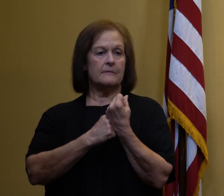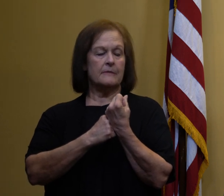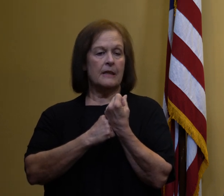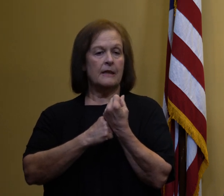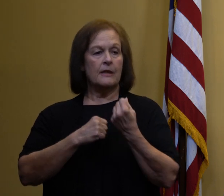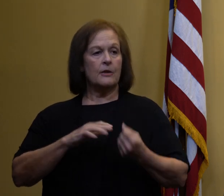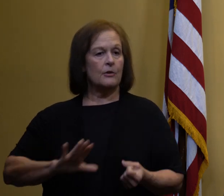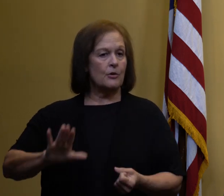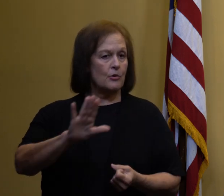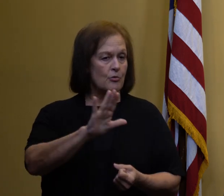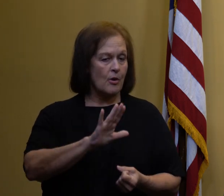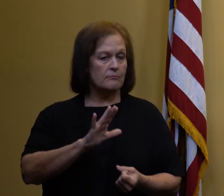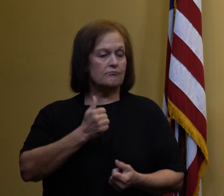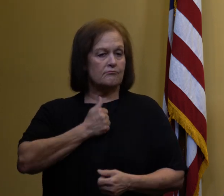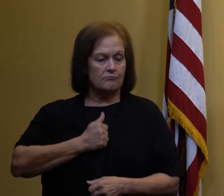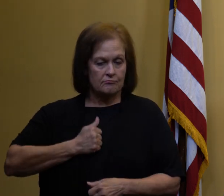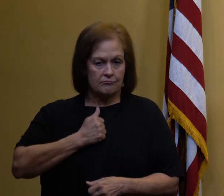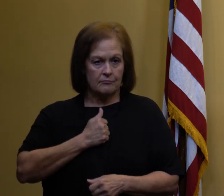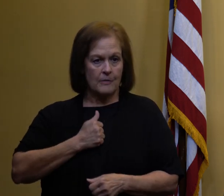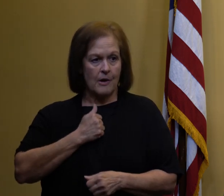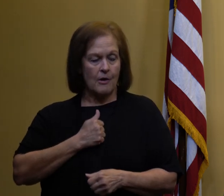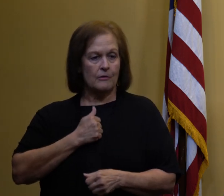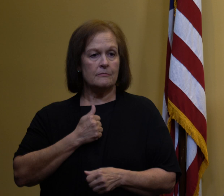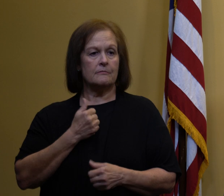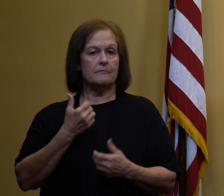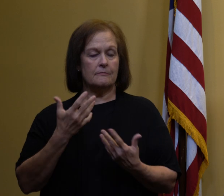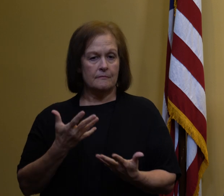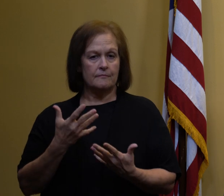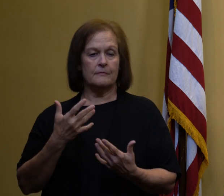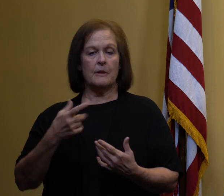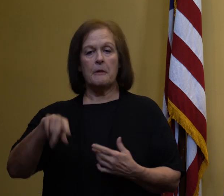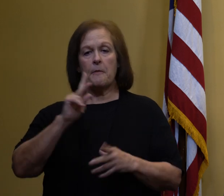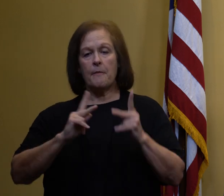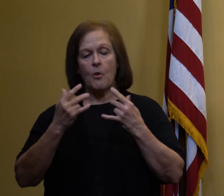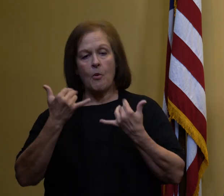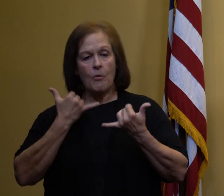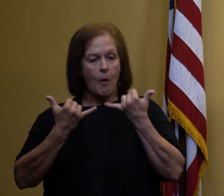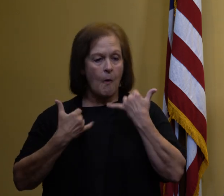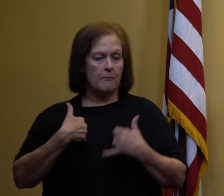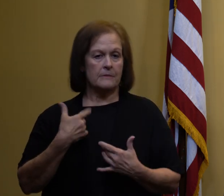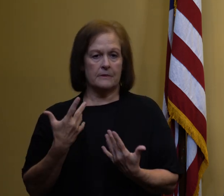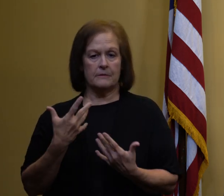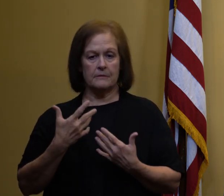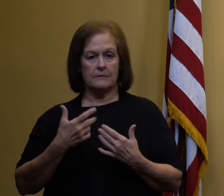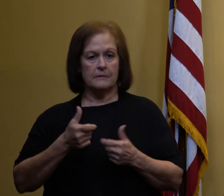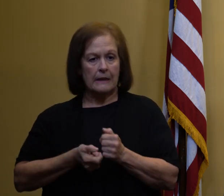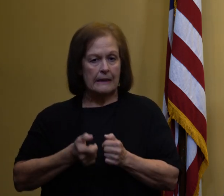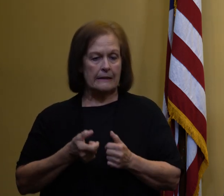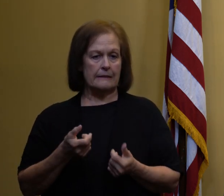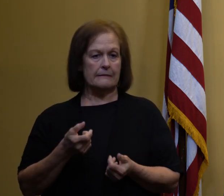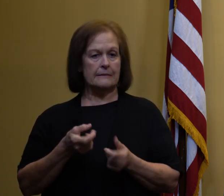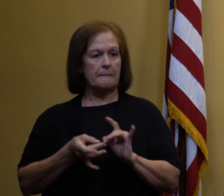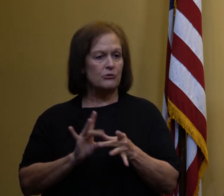expressions of condolences, calls, the text messages, the mentions,